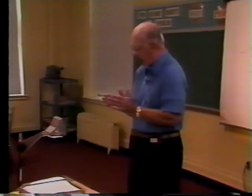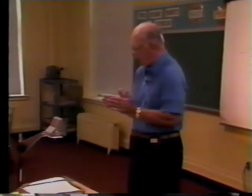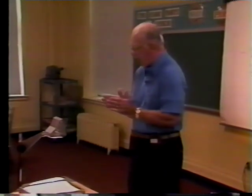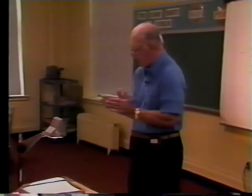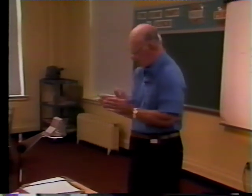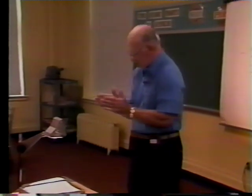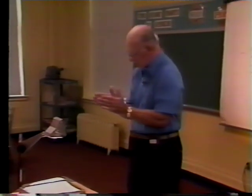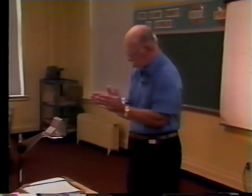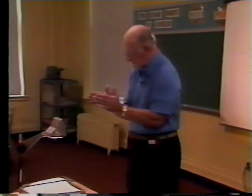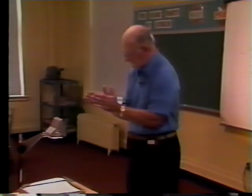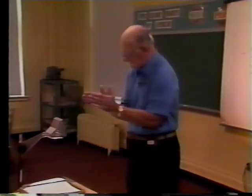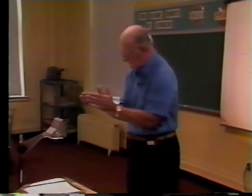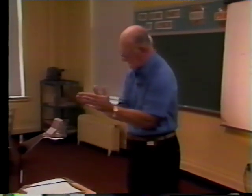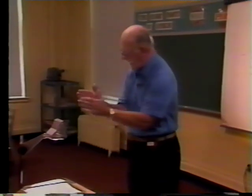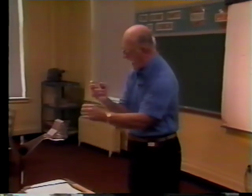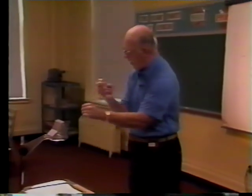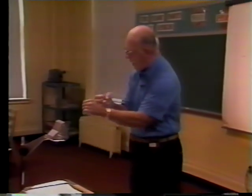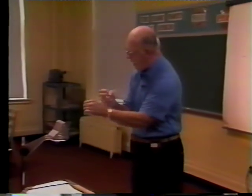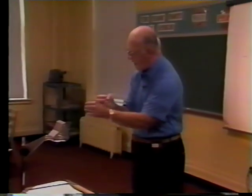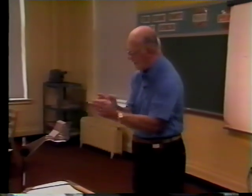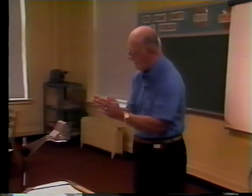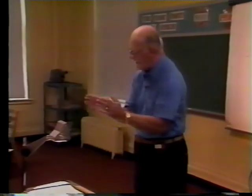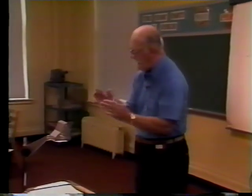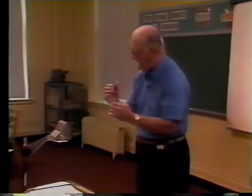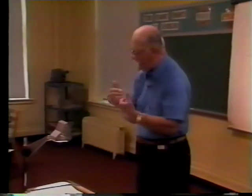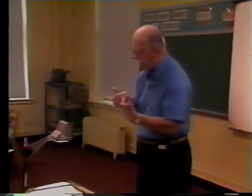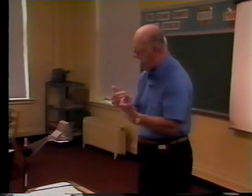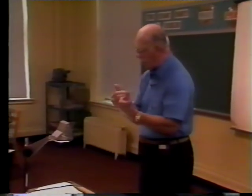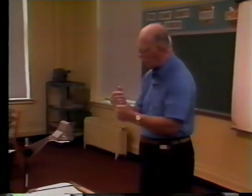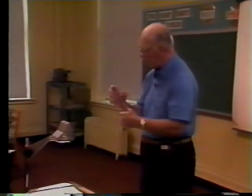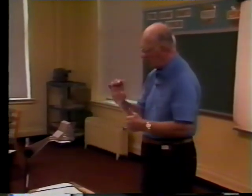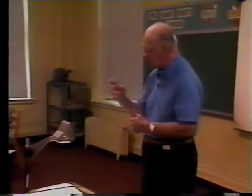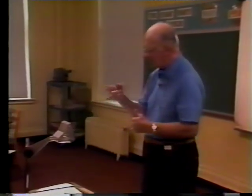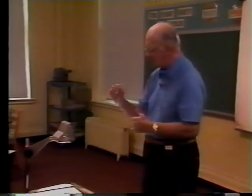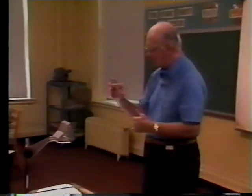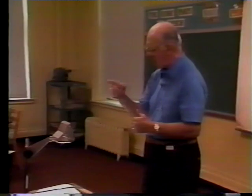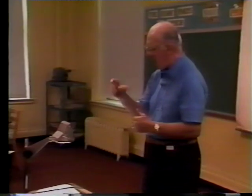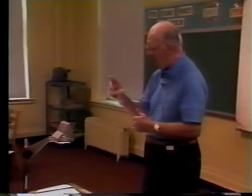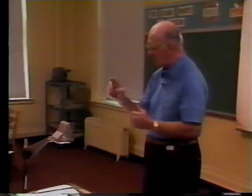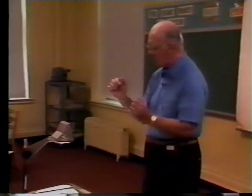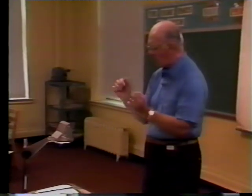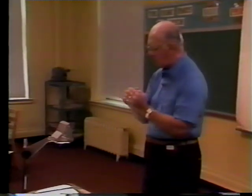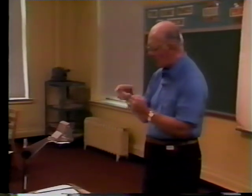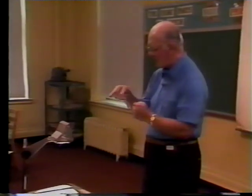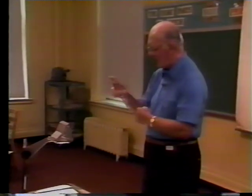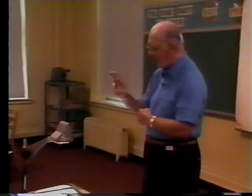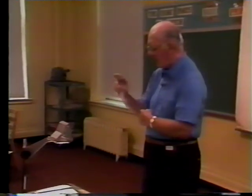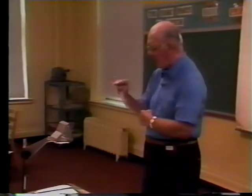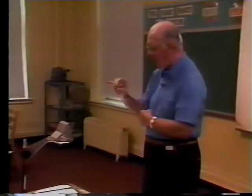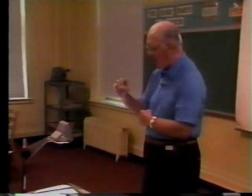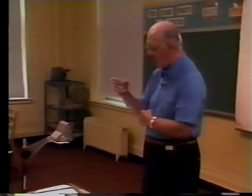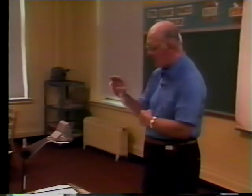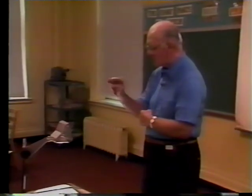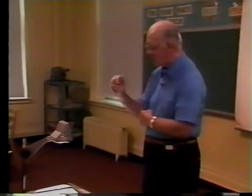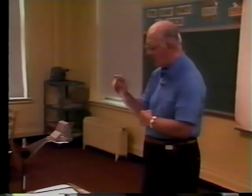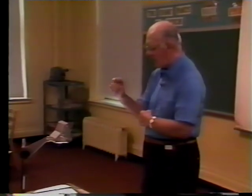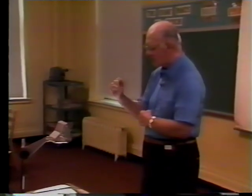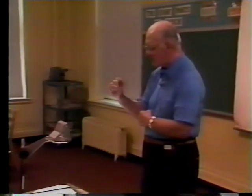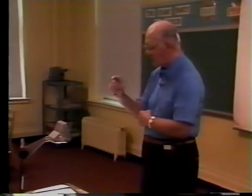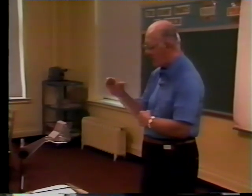narrow, how hard, how charged with punishments